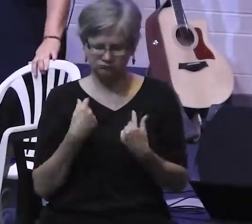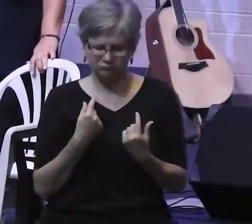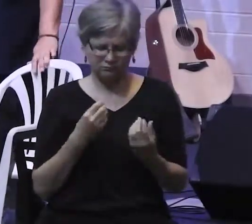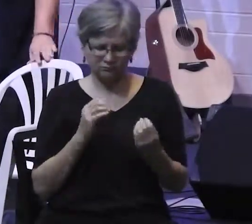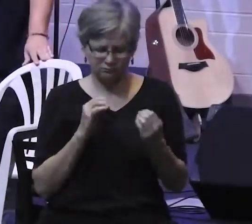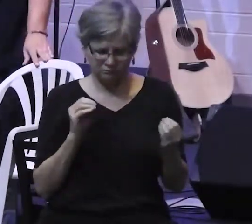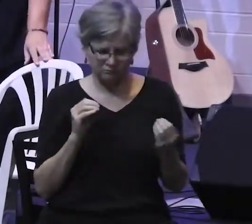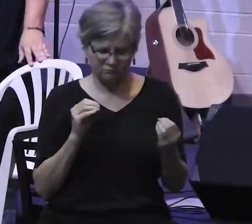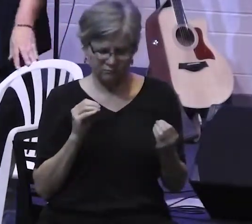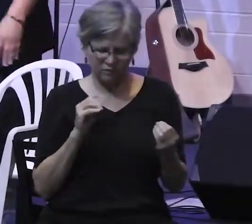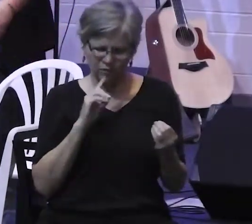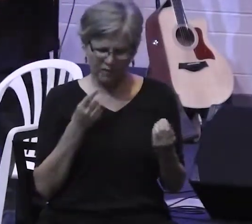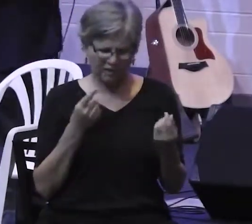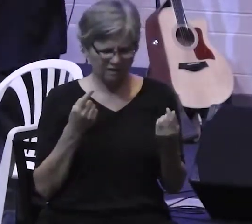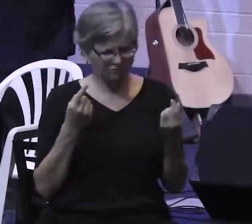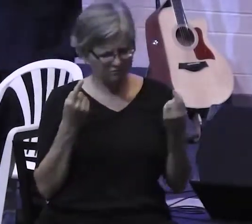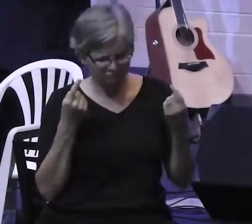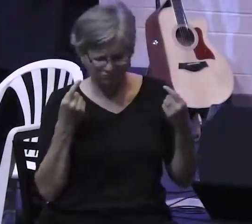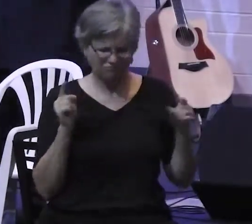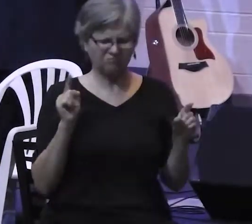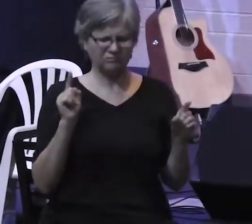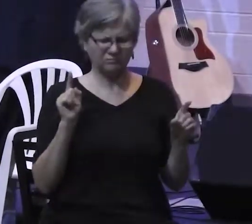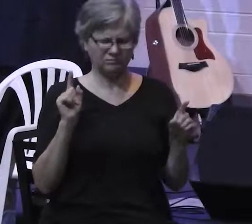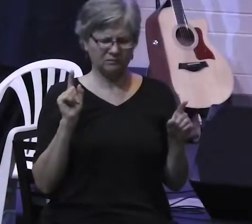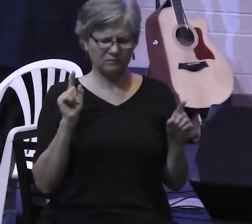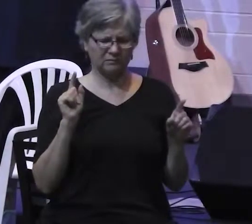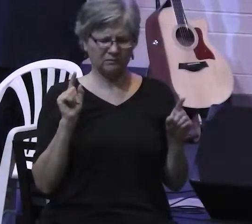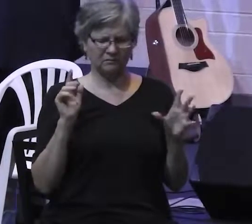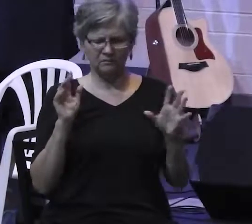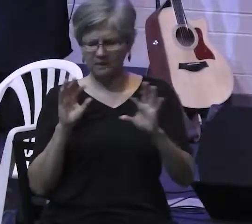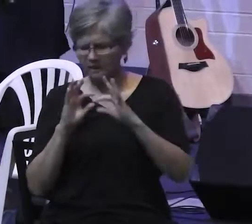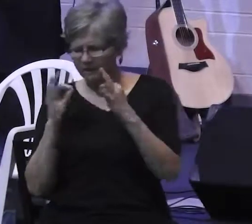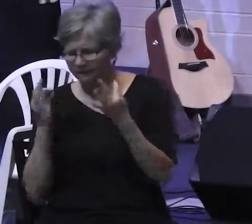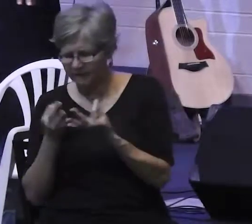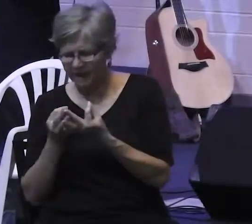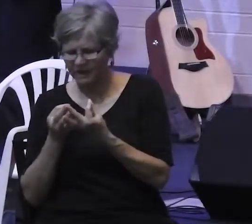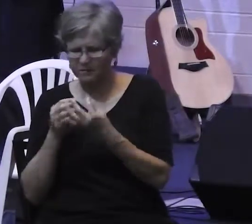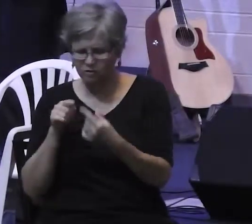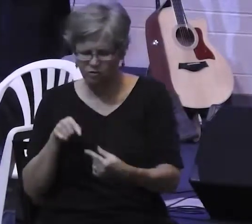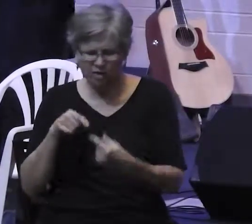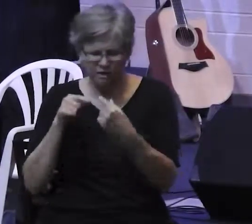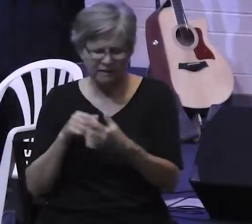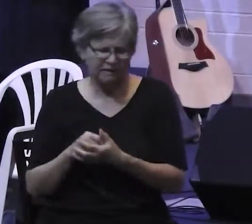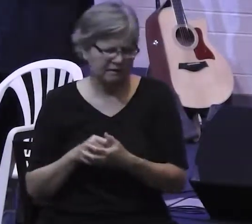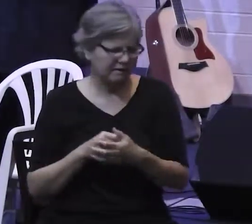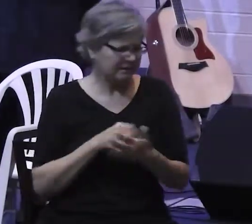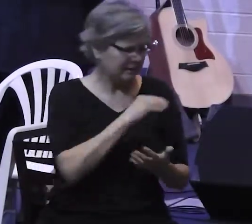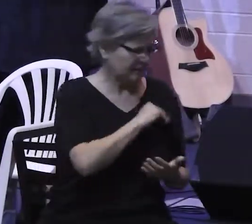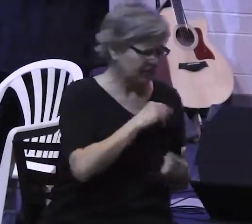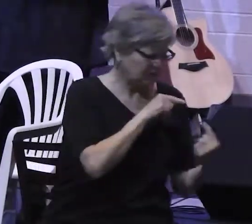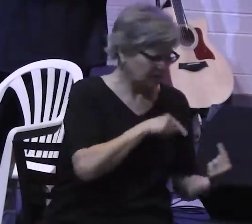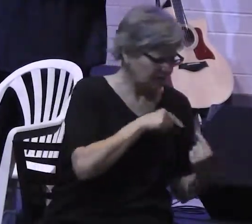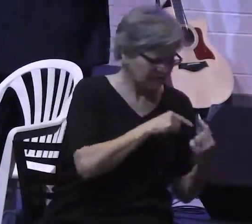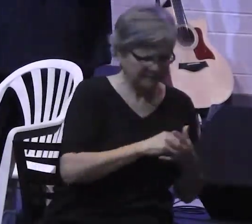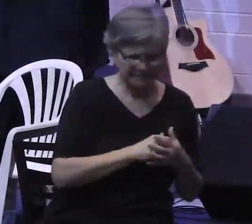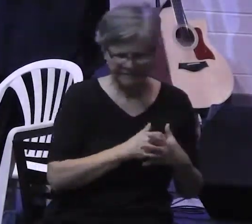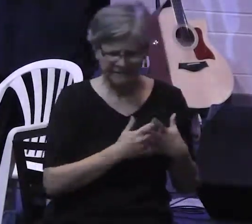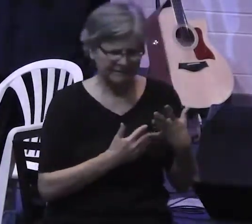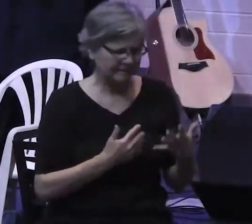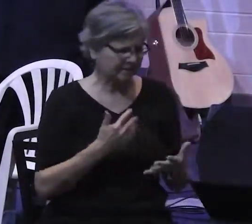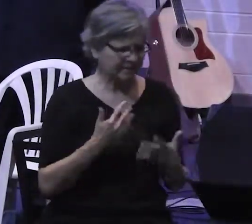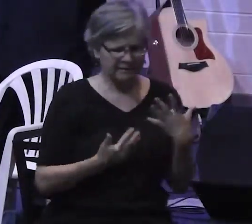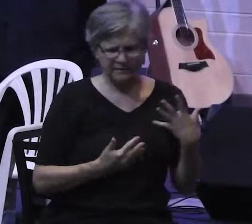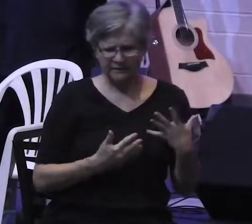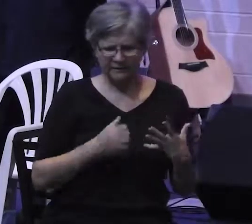late 30s. Nothing's working. Family's kind of a struggling thing. Ministry's a struggling thing. Not